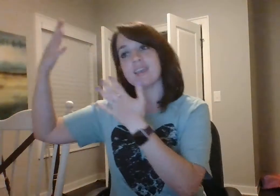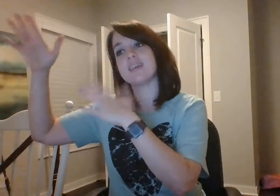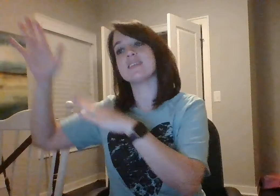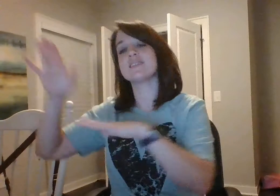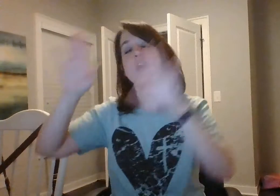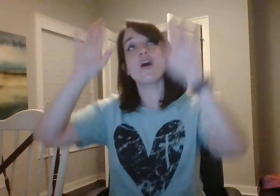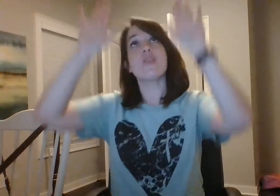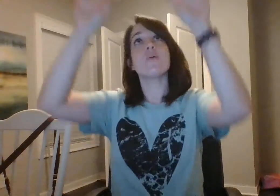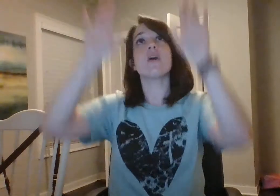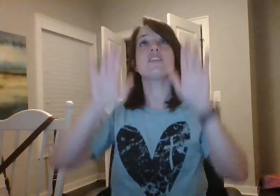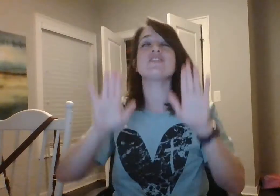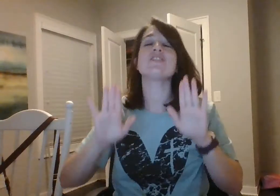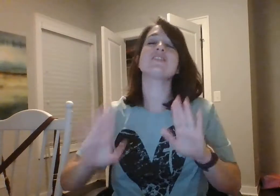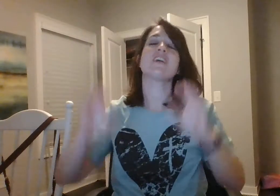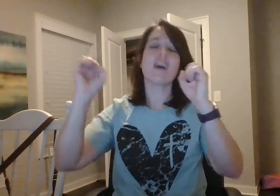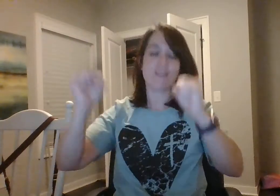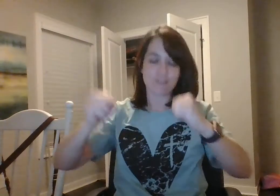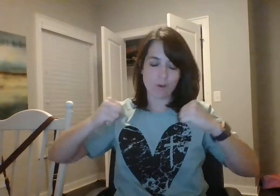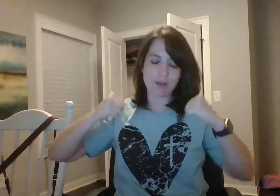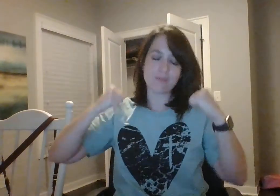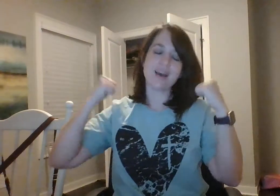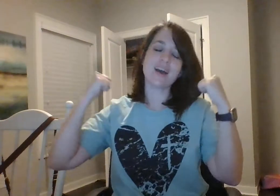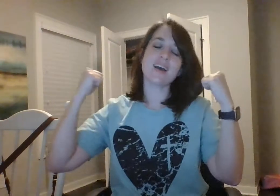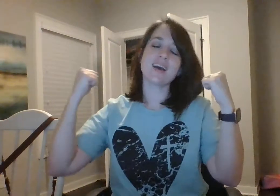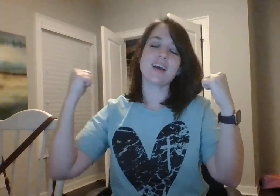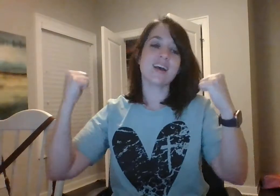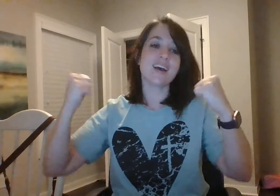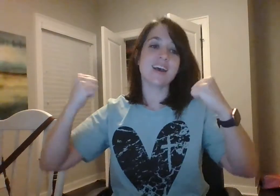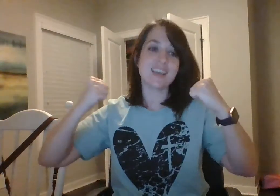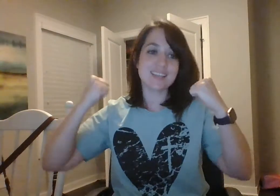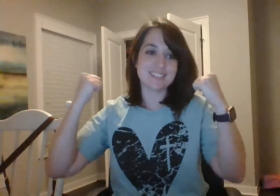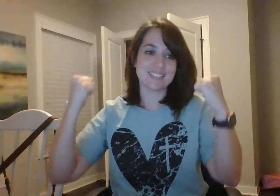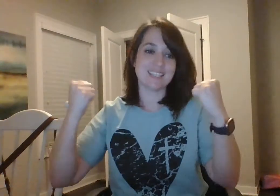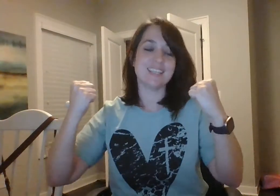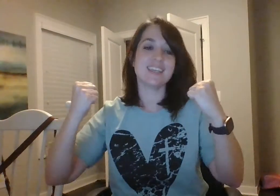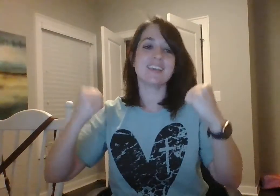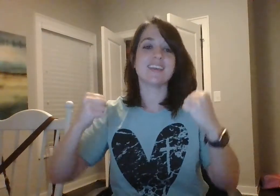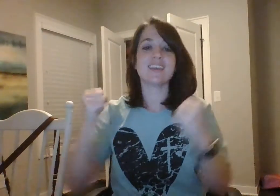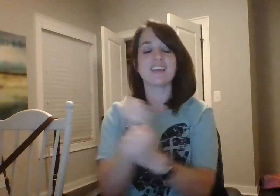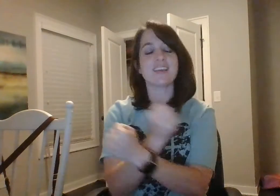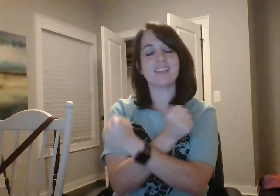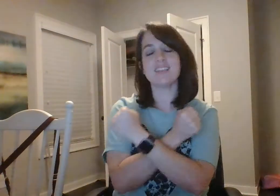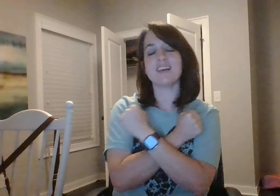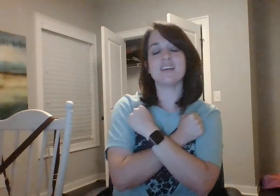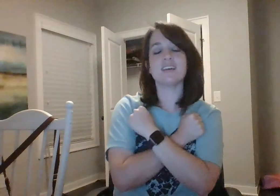The wonders of your body My